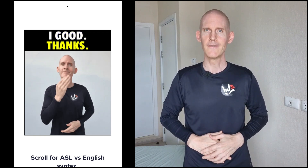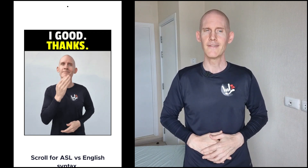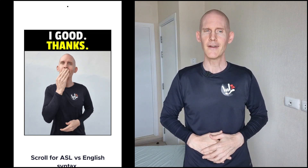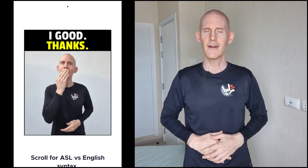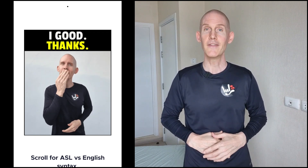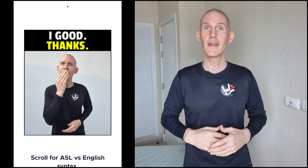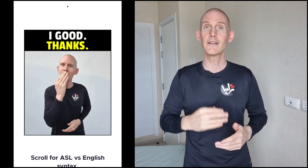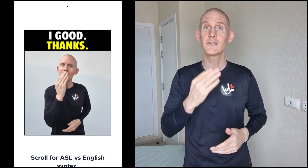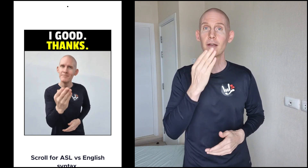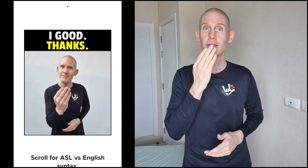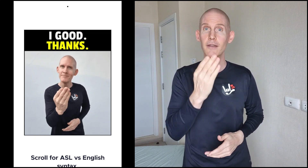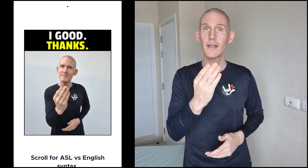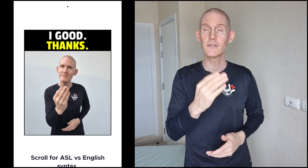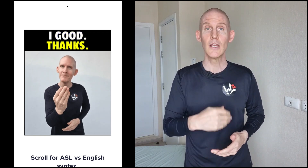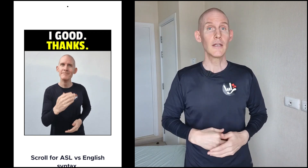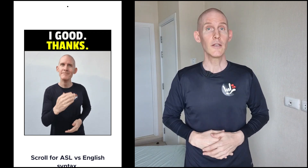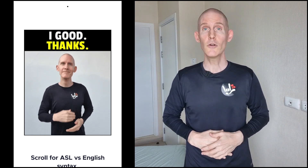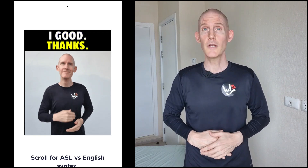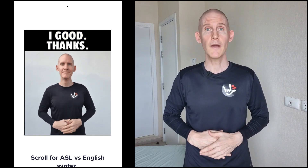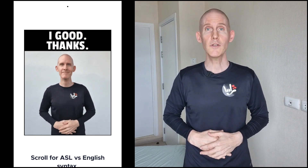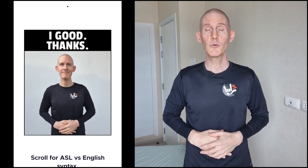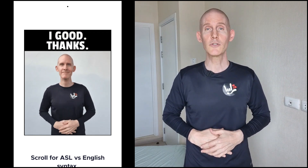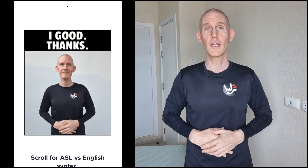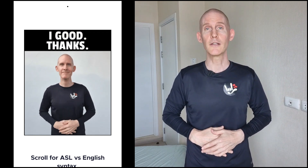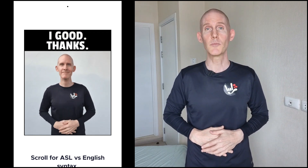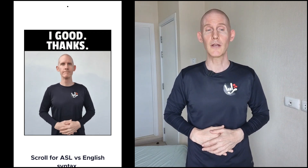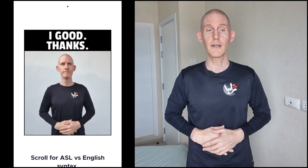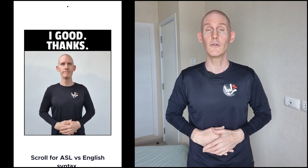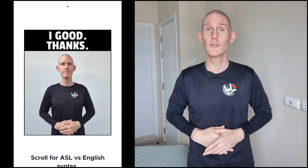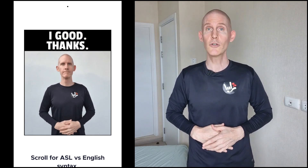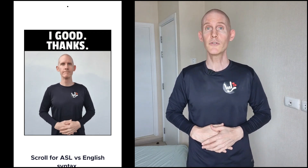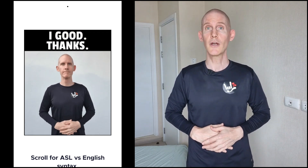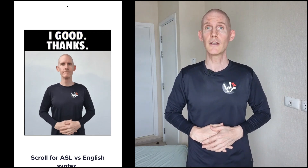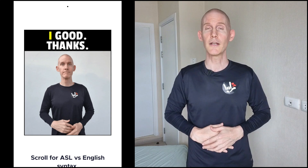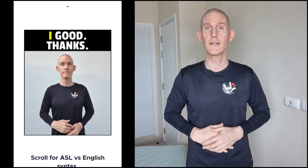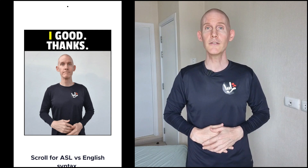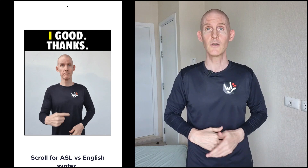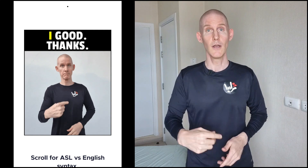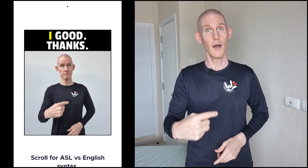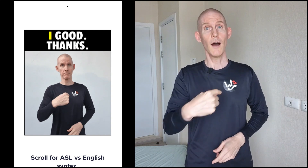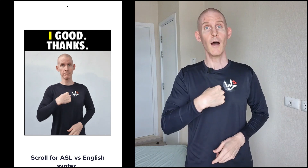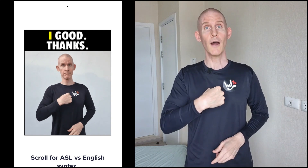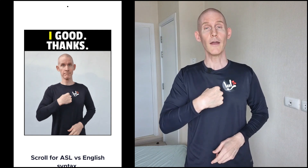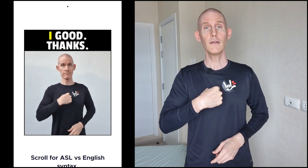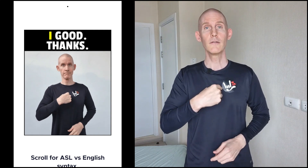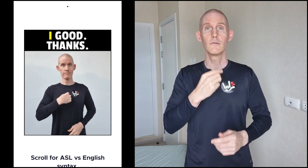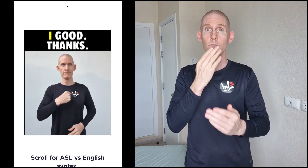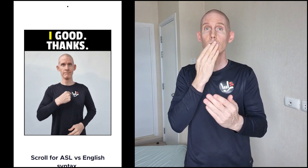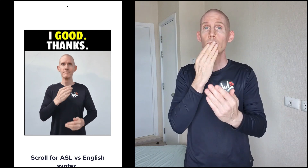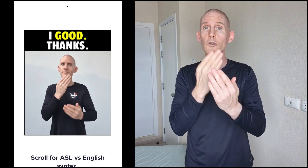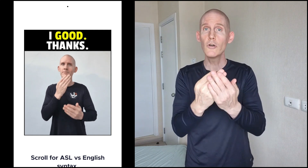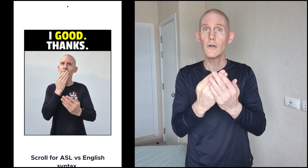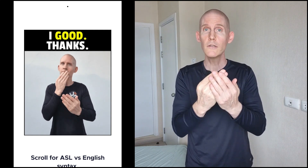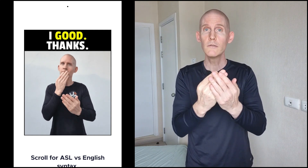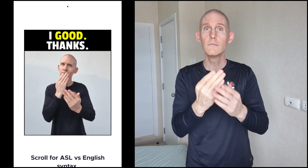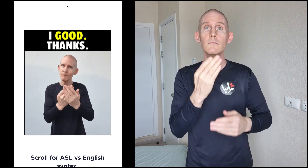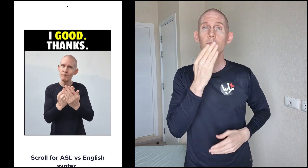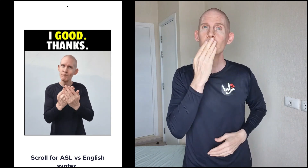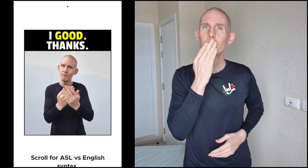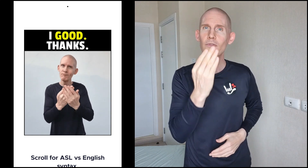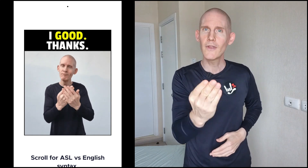down. And then I sign thanks. Now you don't have to put your hands back down. You could sign it like this. I,